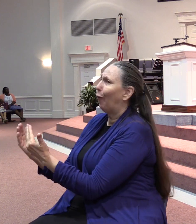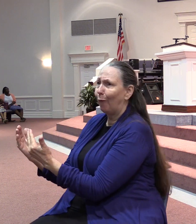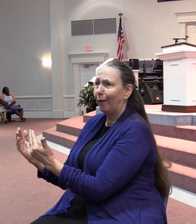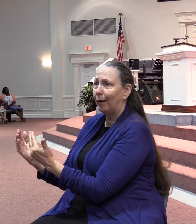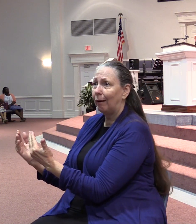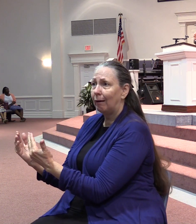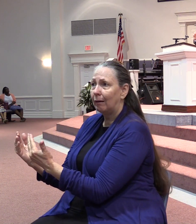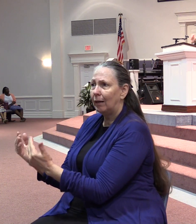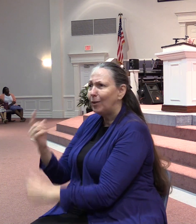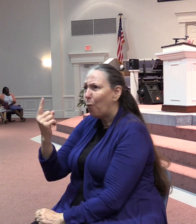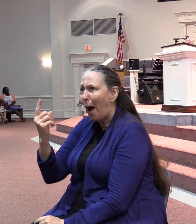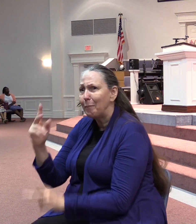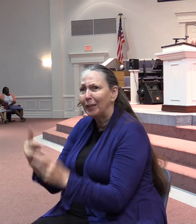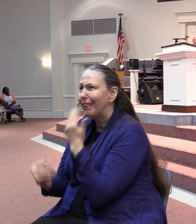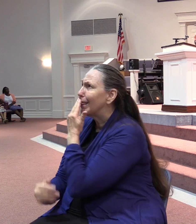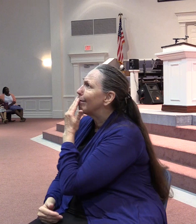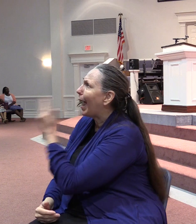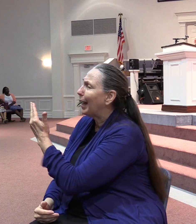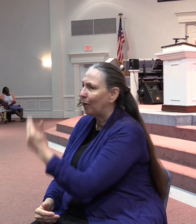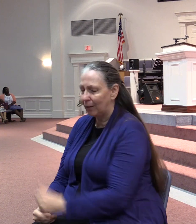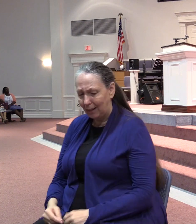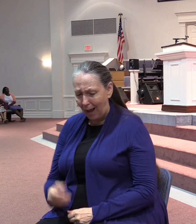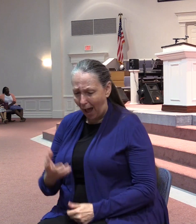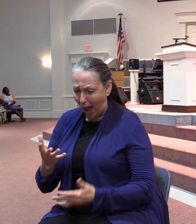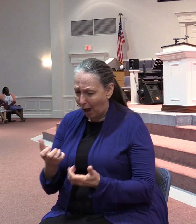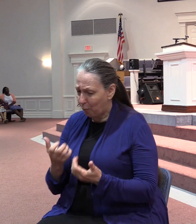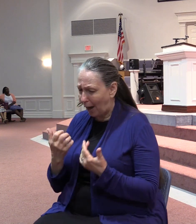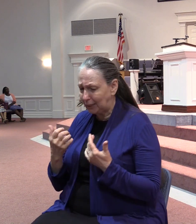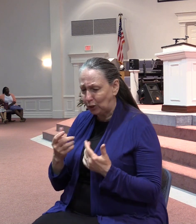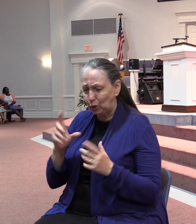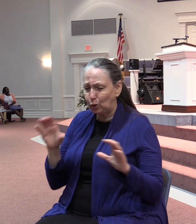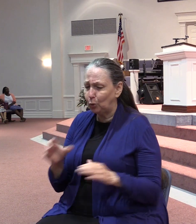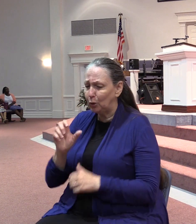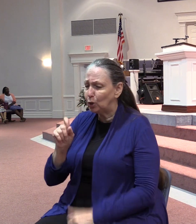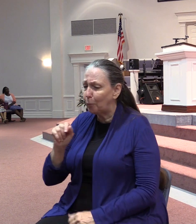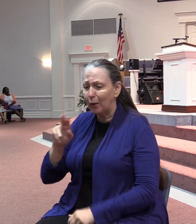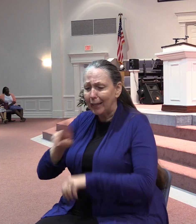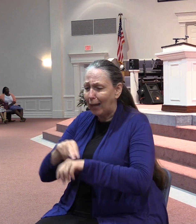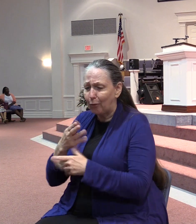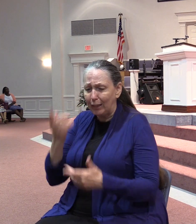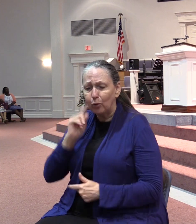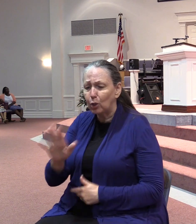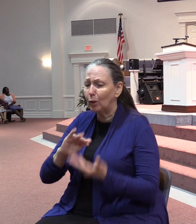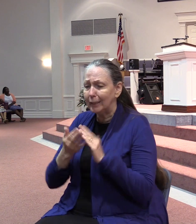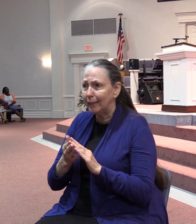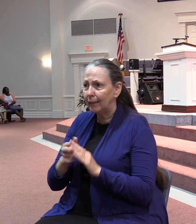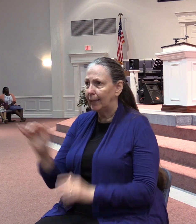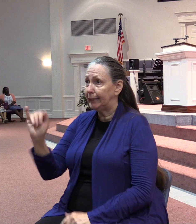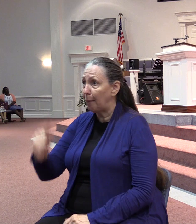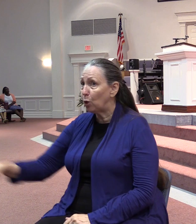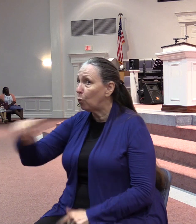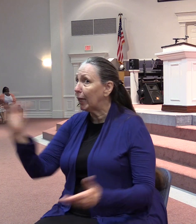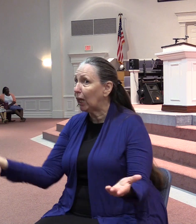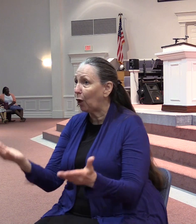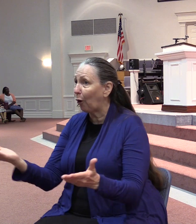do something supernatural in your city." And God has touched and God has healed some of you, not just